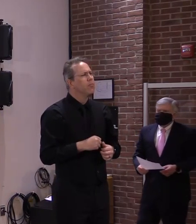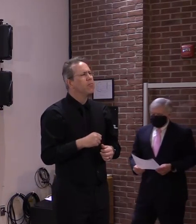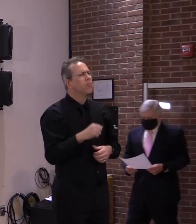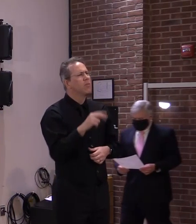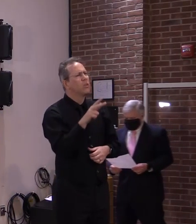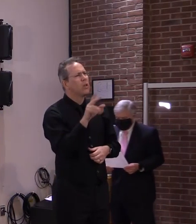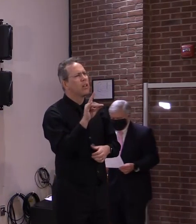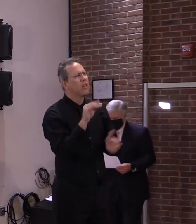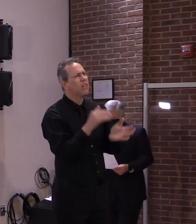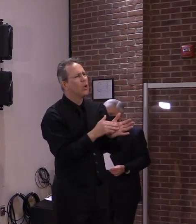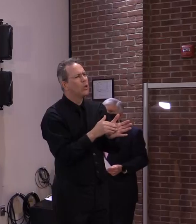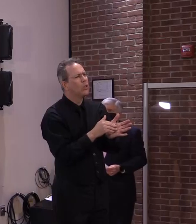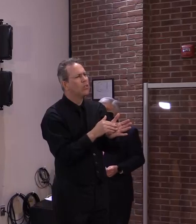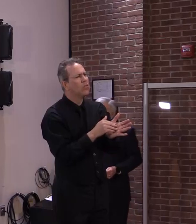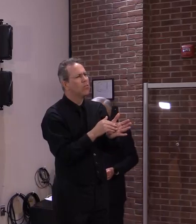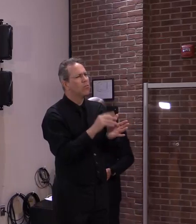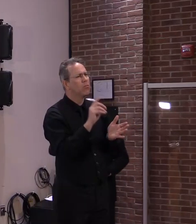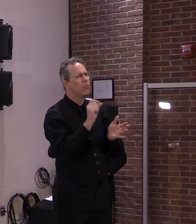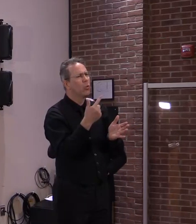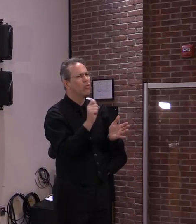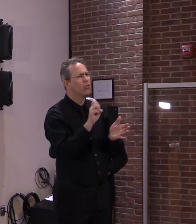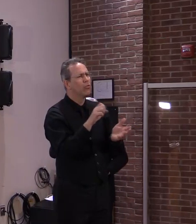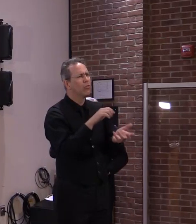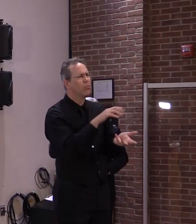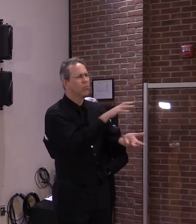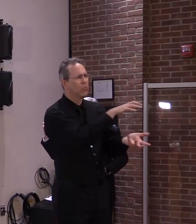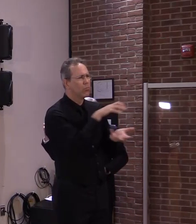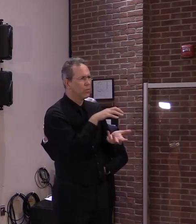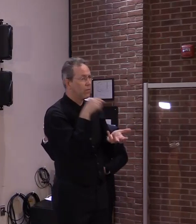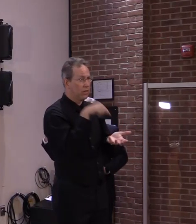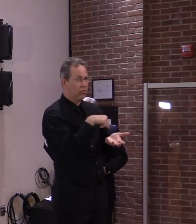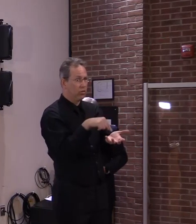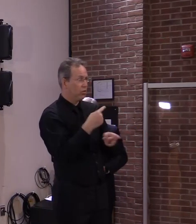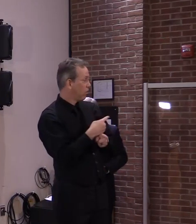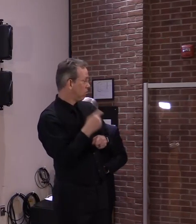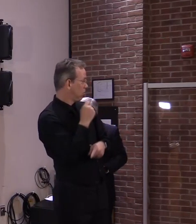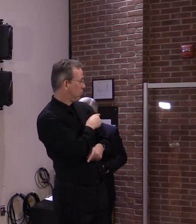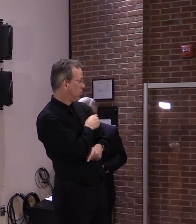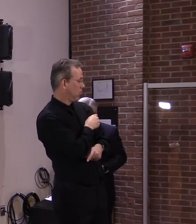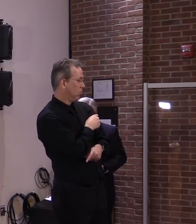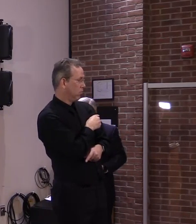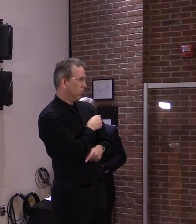28,000, I believe. For this week? Or okay. Next week?